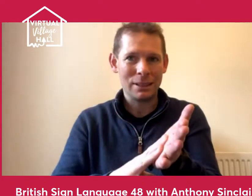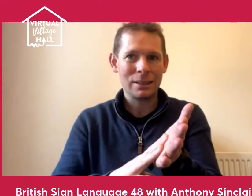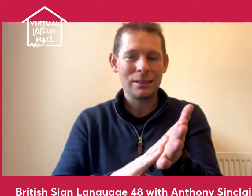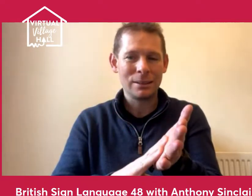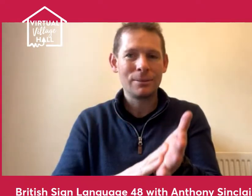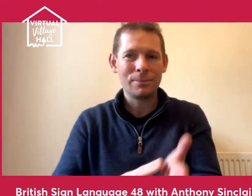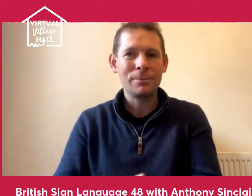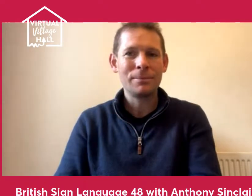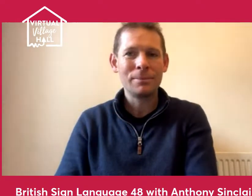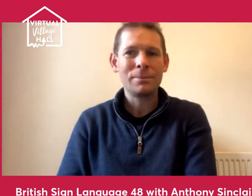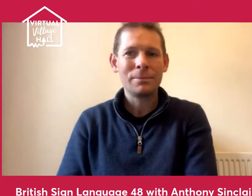11 minutes.